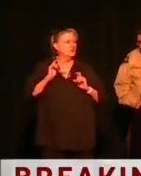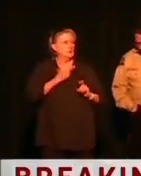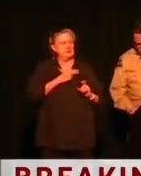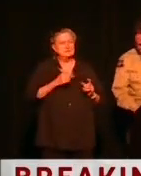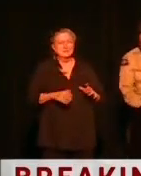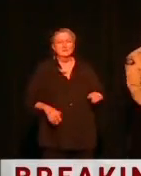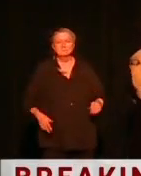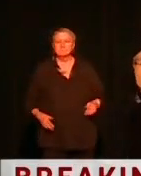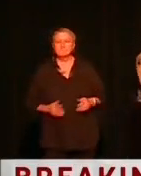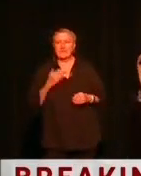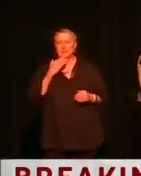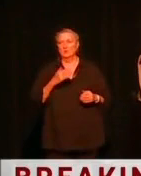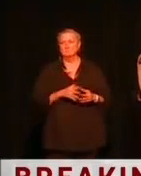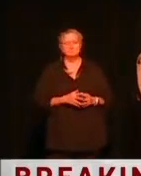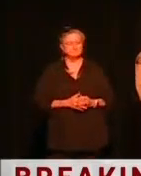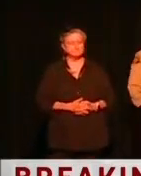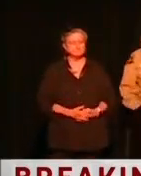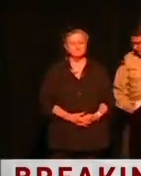Thank you.